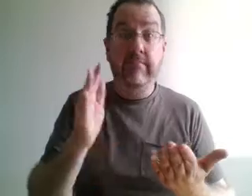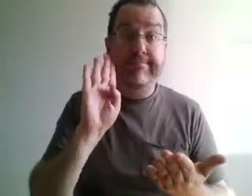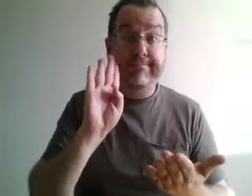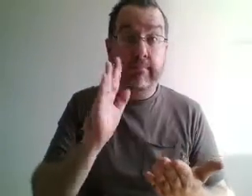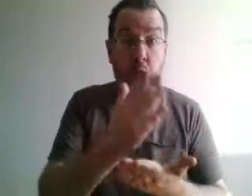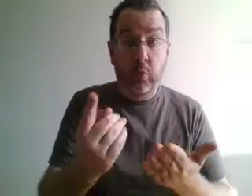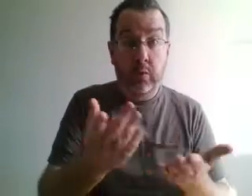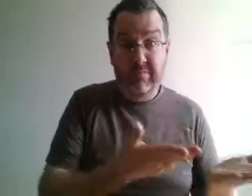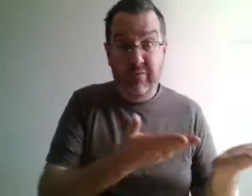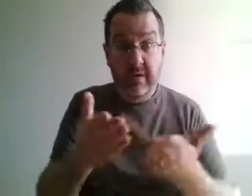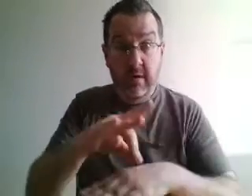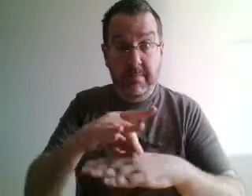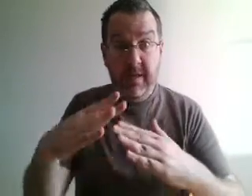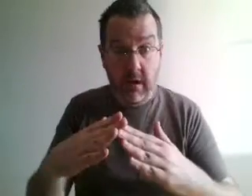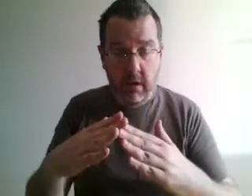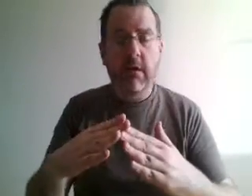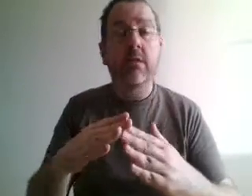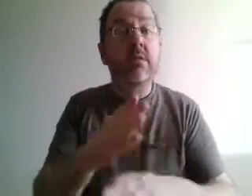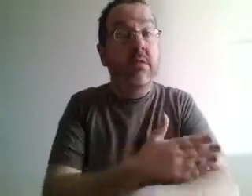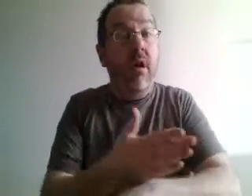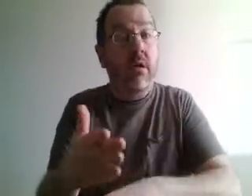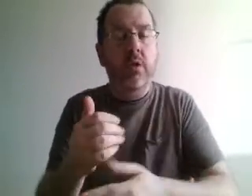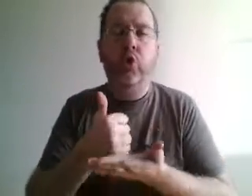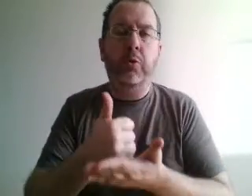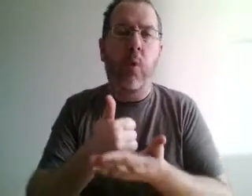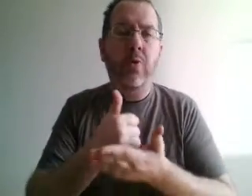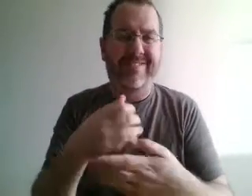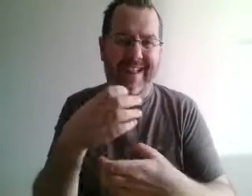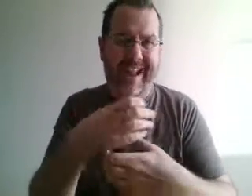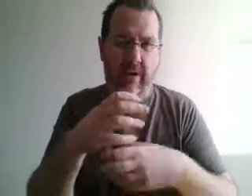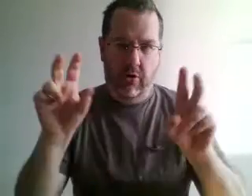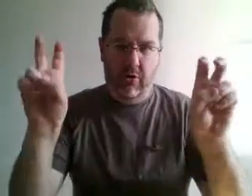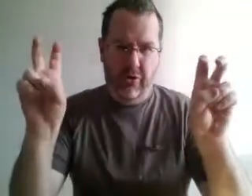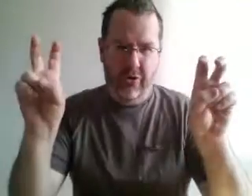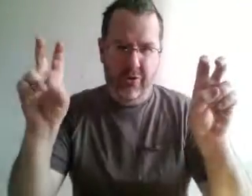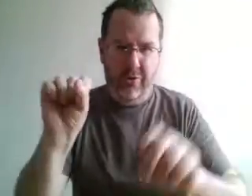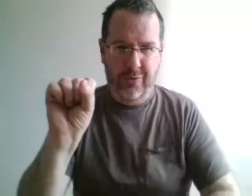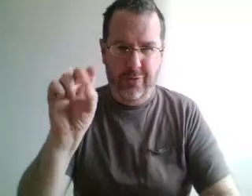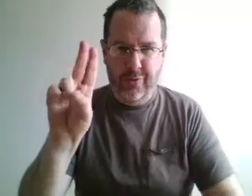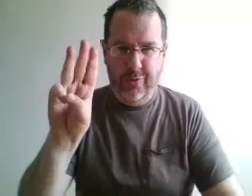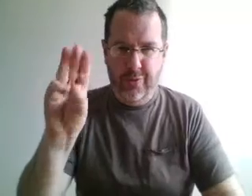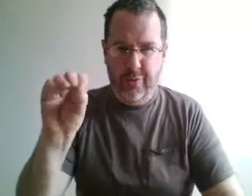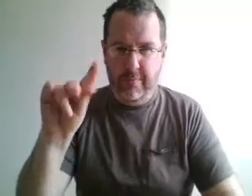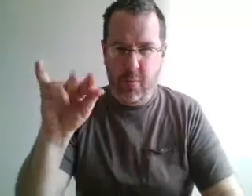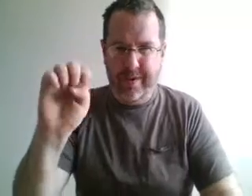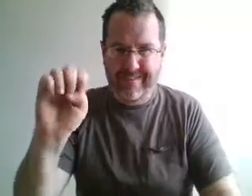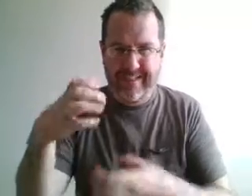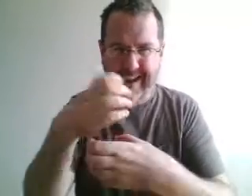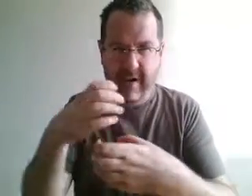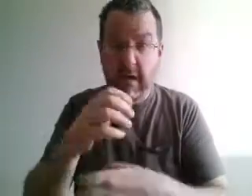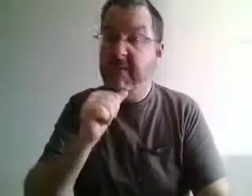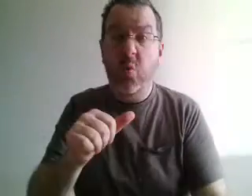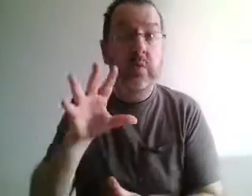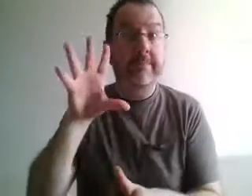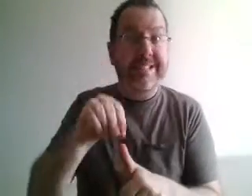what we call supportive care. Because we don't have any specific medications or indeed